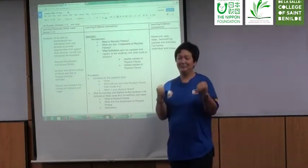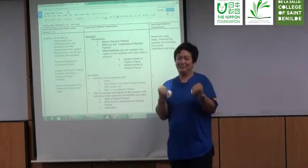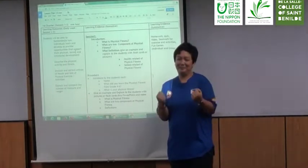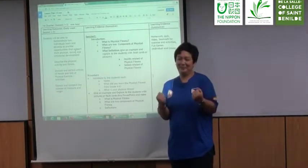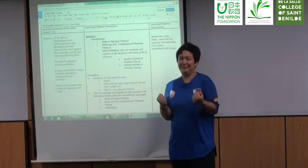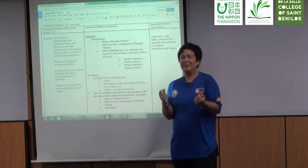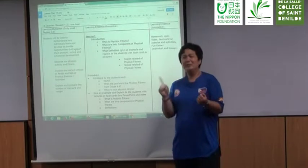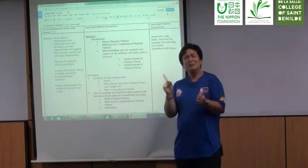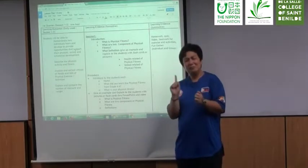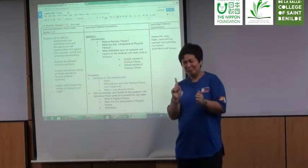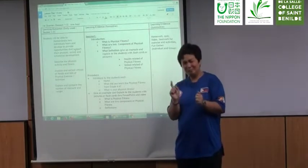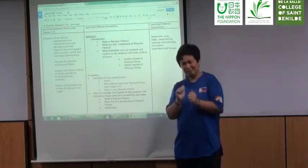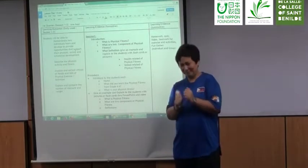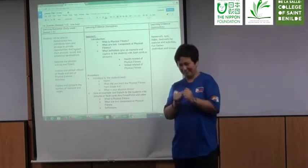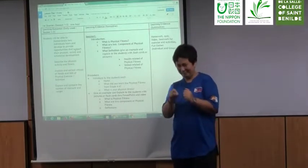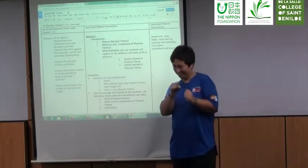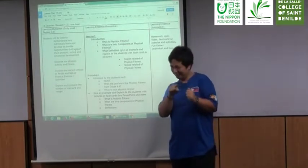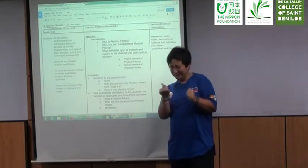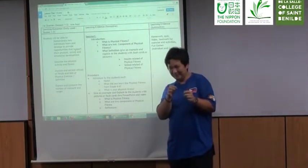So to be consistent fit,